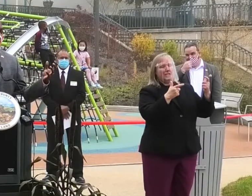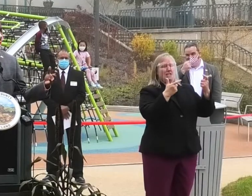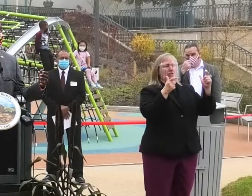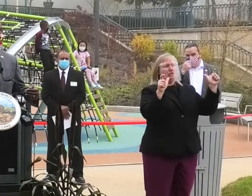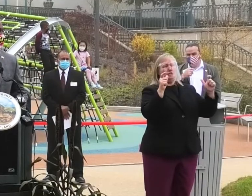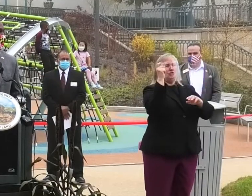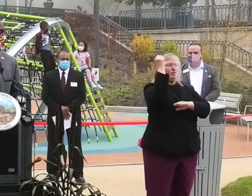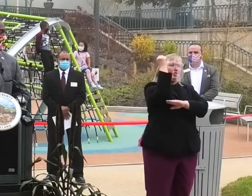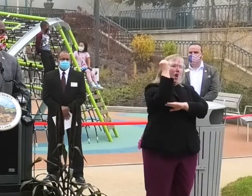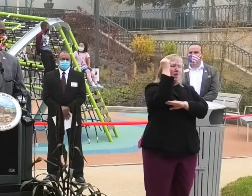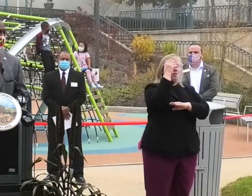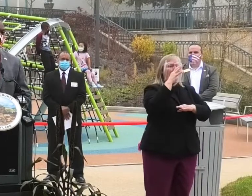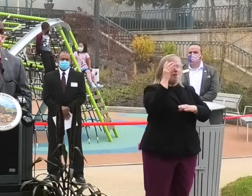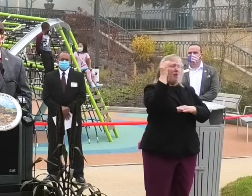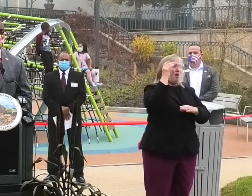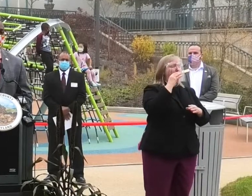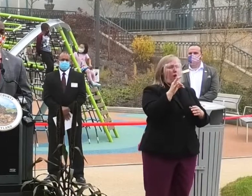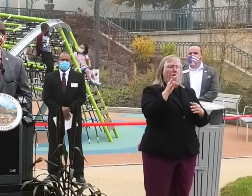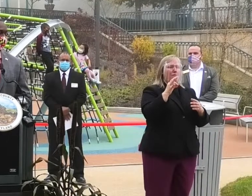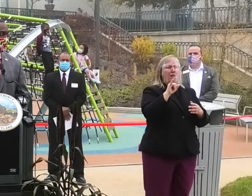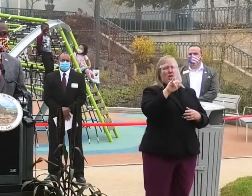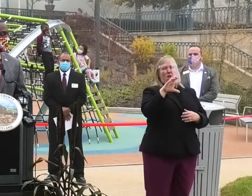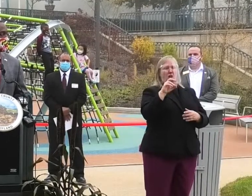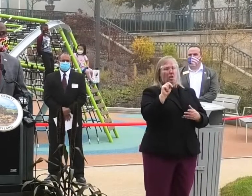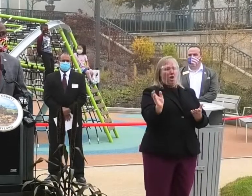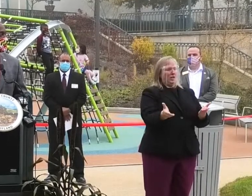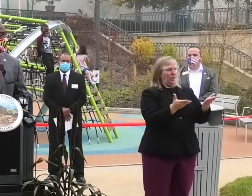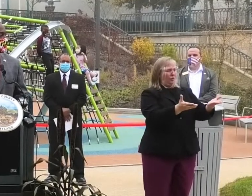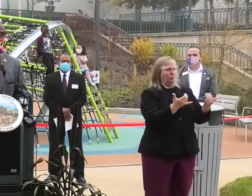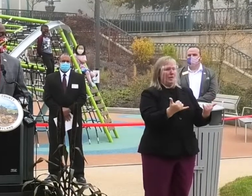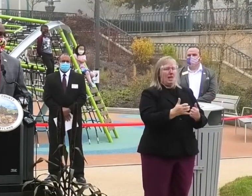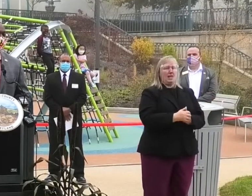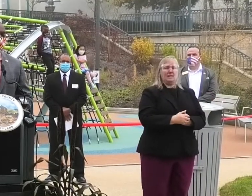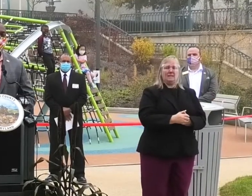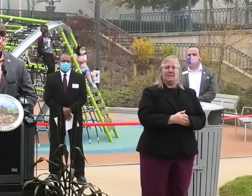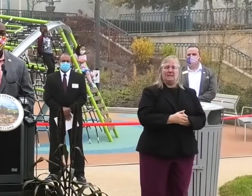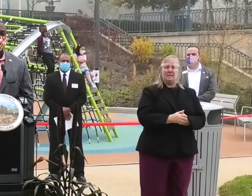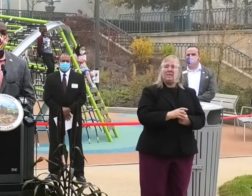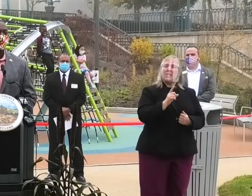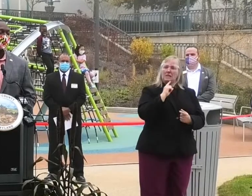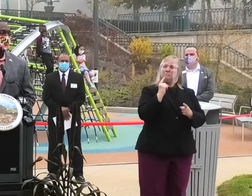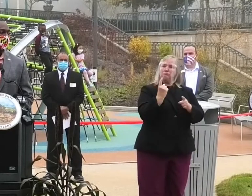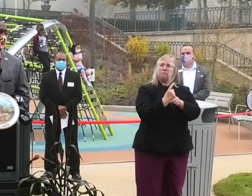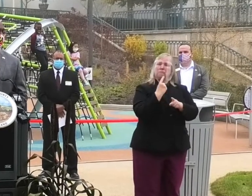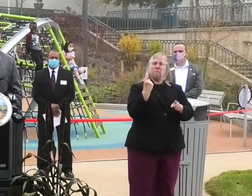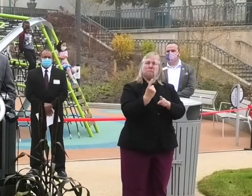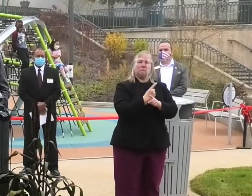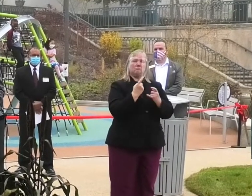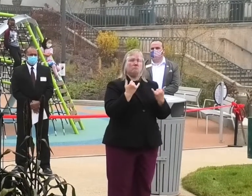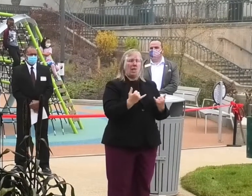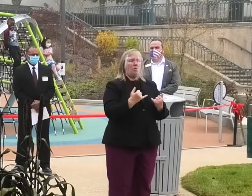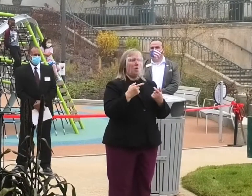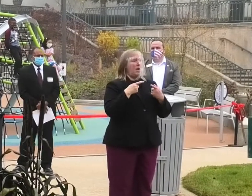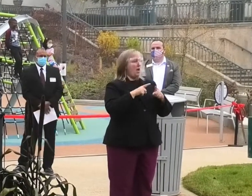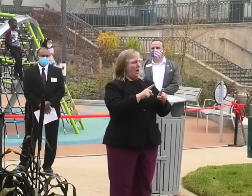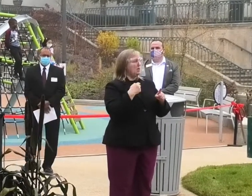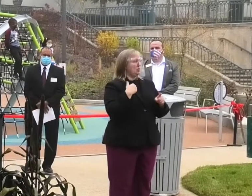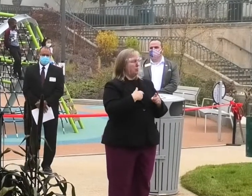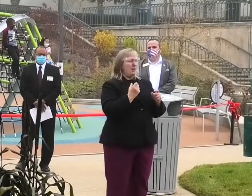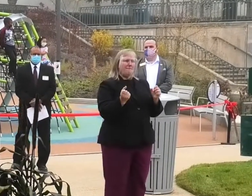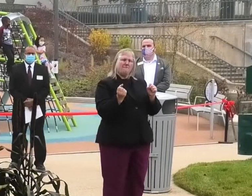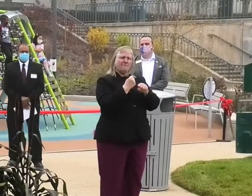an icon who we have here today. It is befitting that as we fight